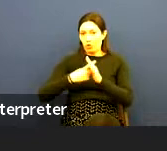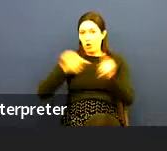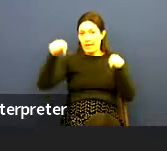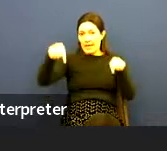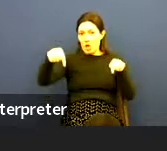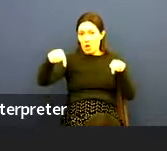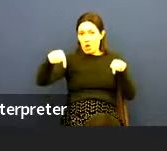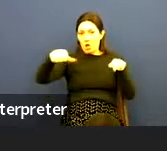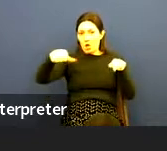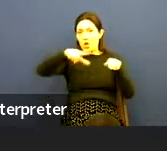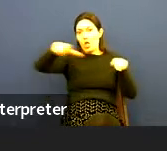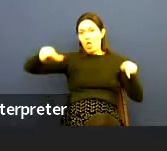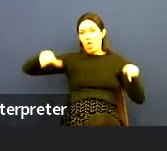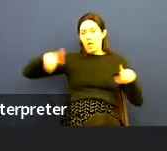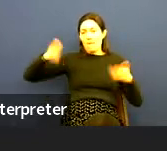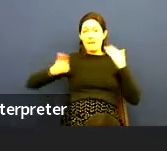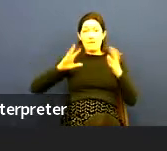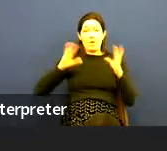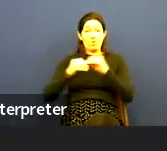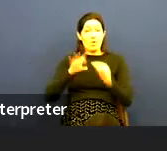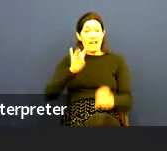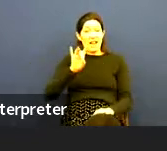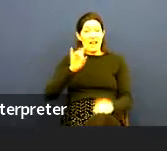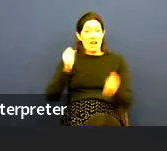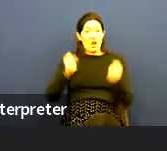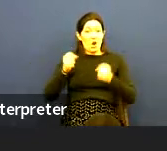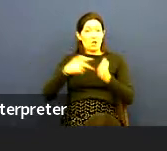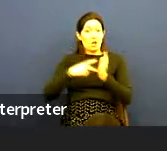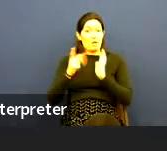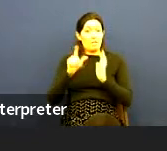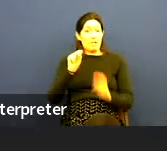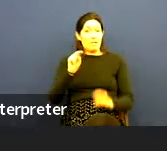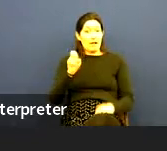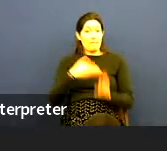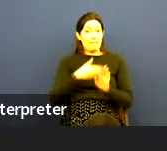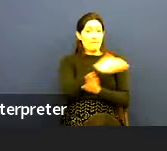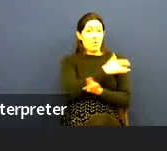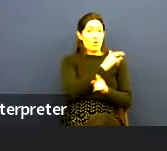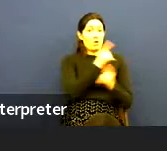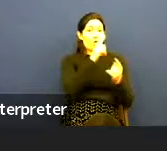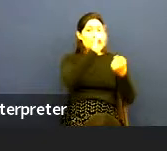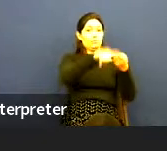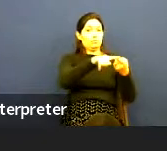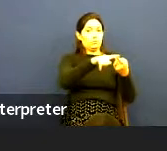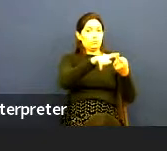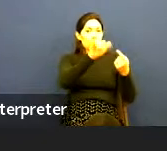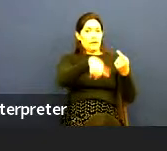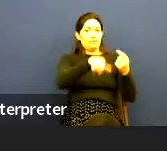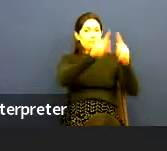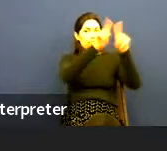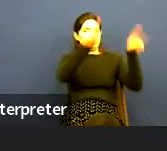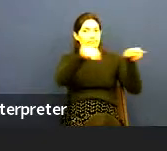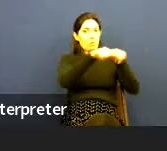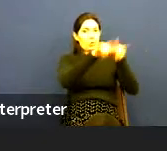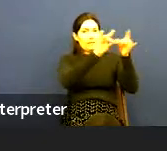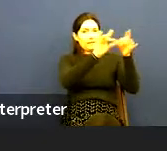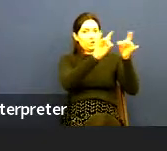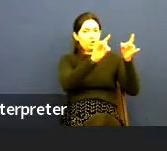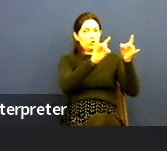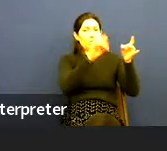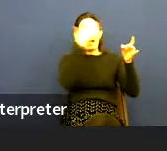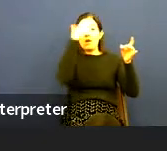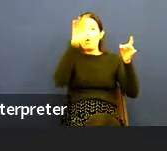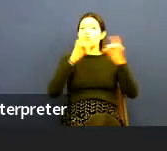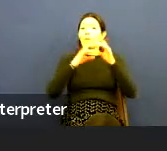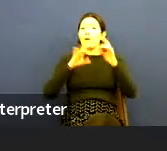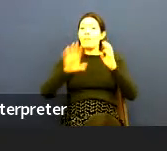go, get maybe 8 cars into the double lane Okay. before you get to the message board. But I don't know Starbucks distances, but